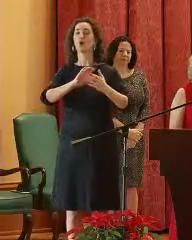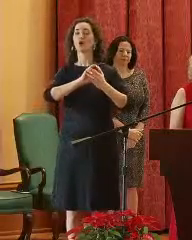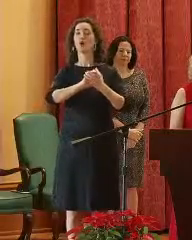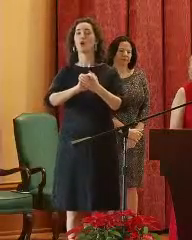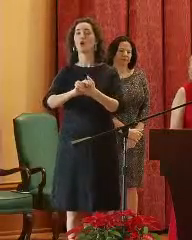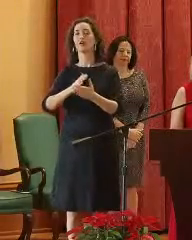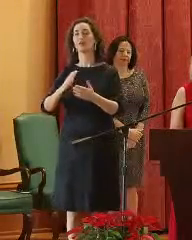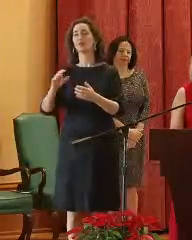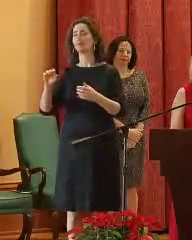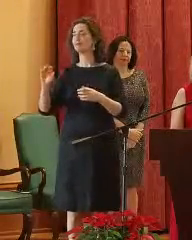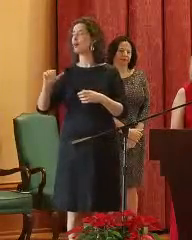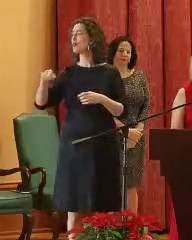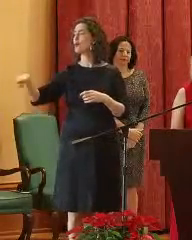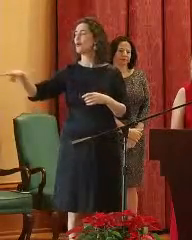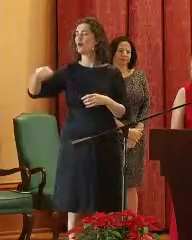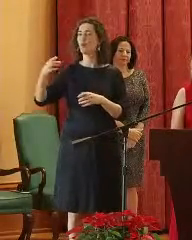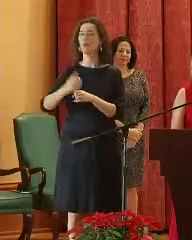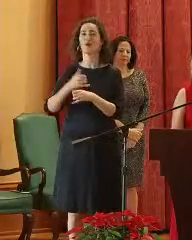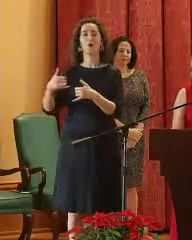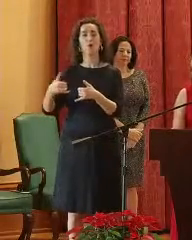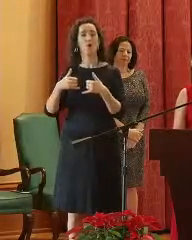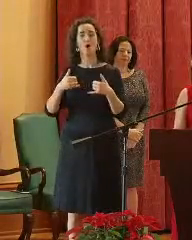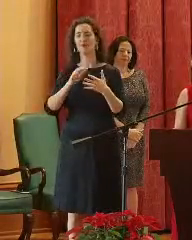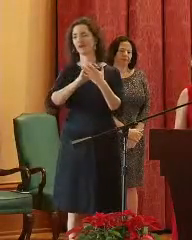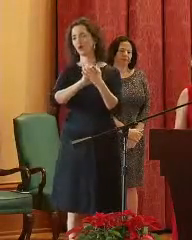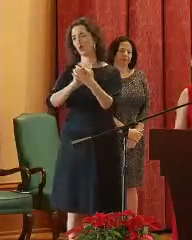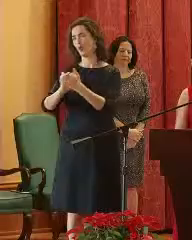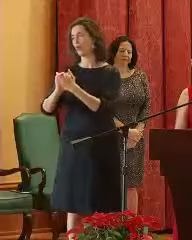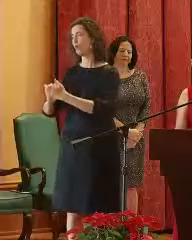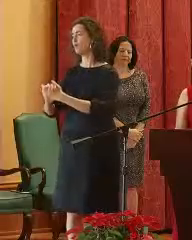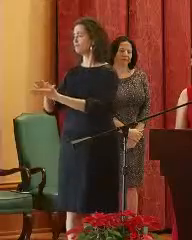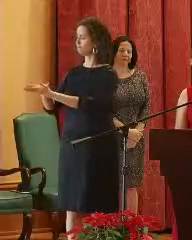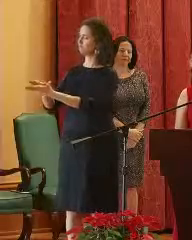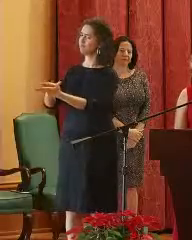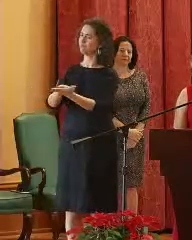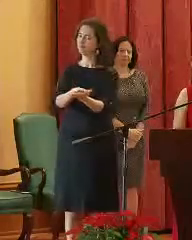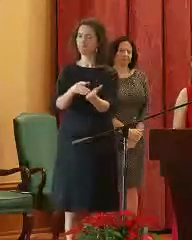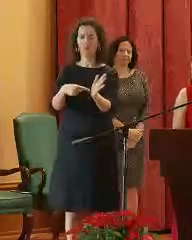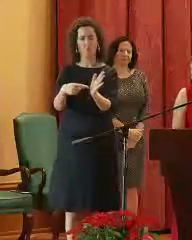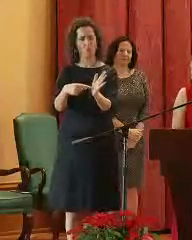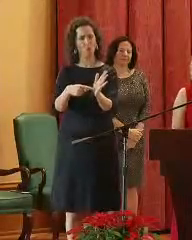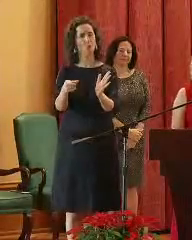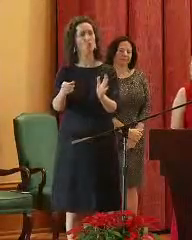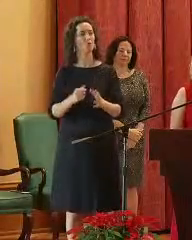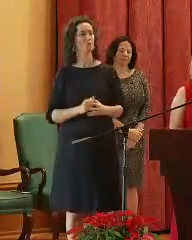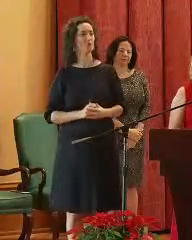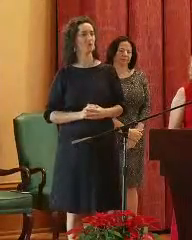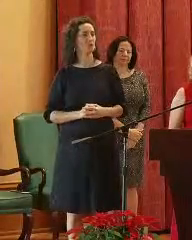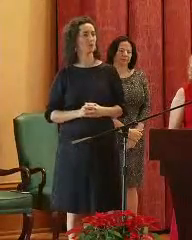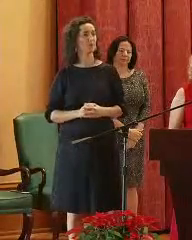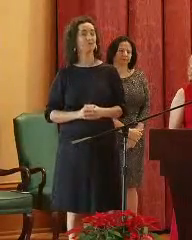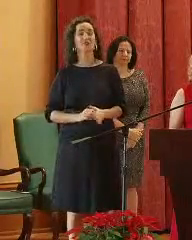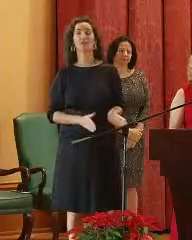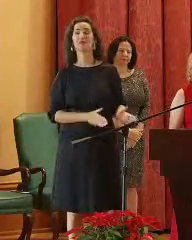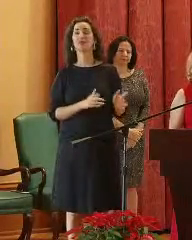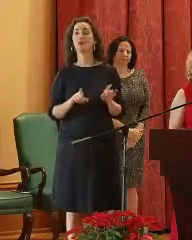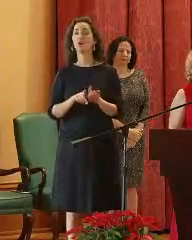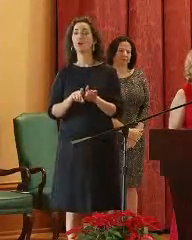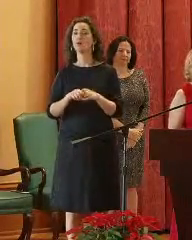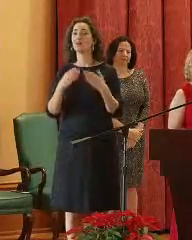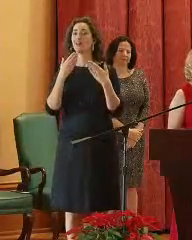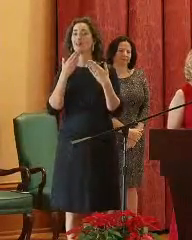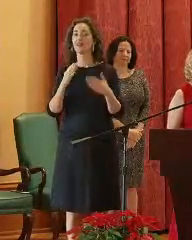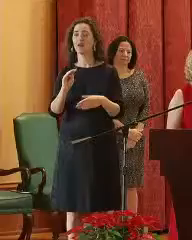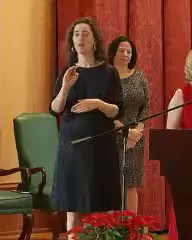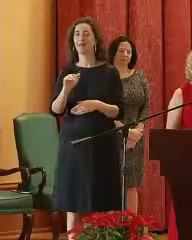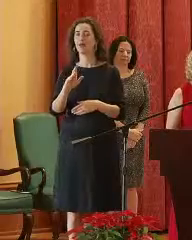my fellow award recipients for receiving the recognition you so well deserve. Also, thank you, Barry